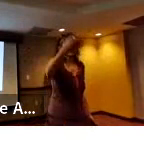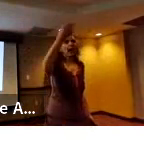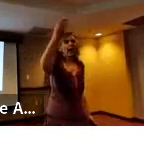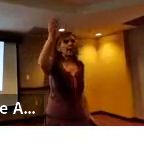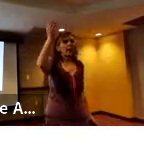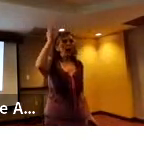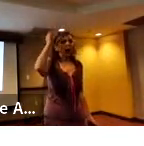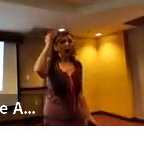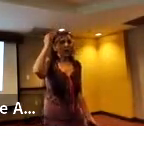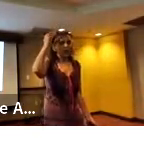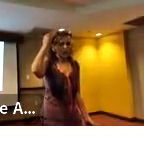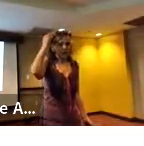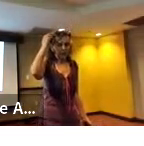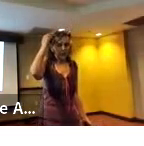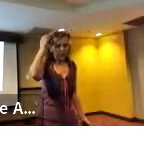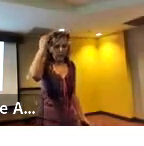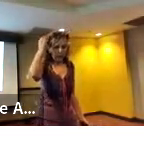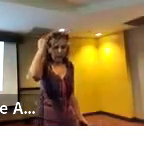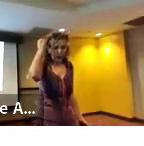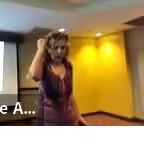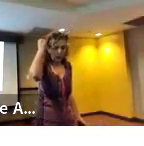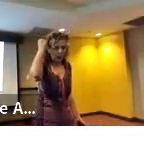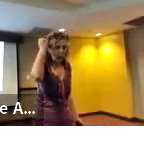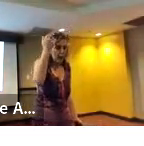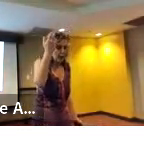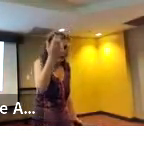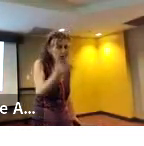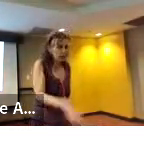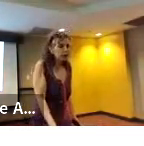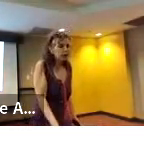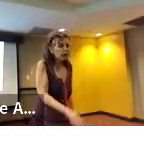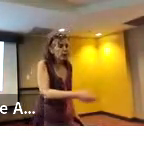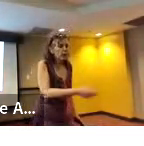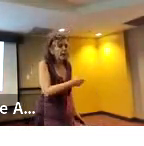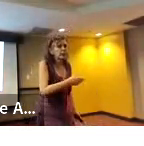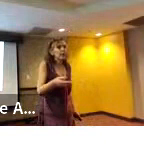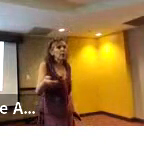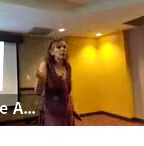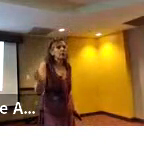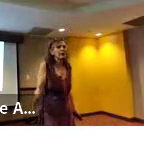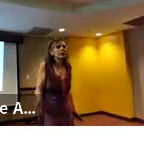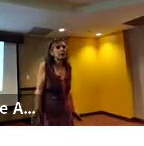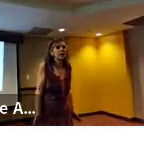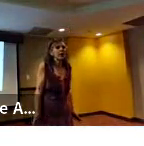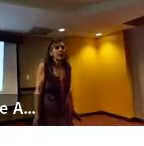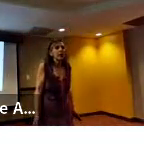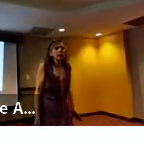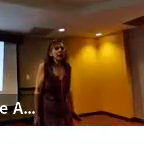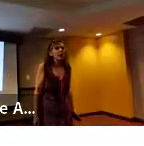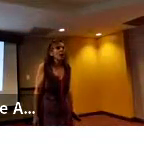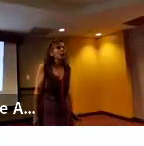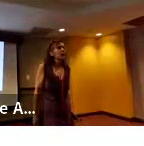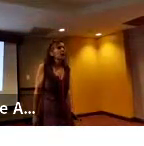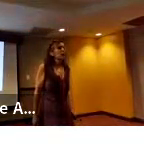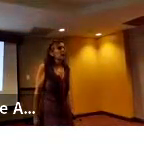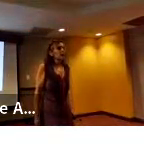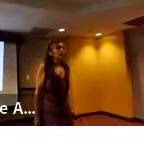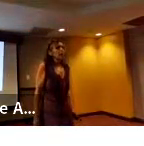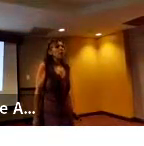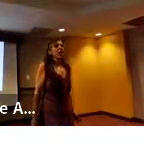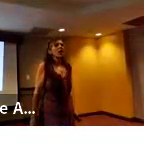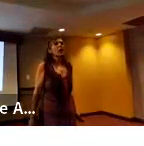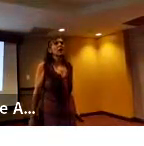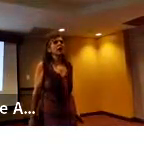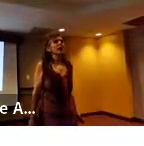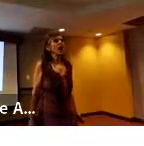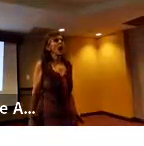to life and the entire dissolution of what HTML was meant to be, he called it